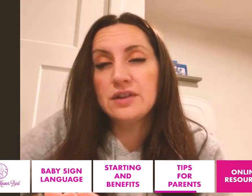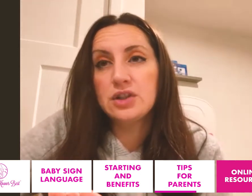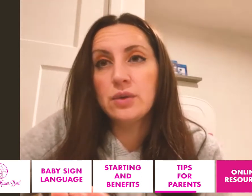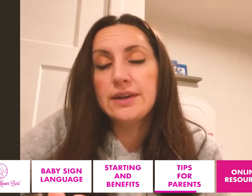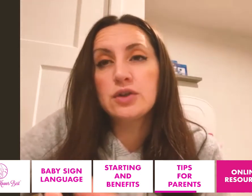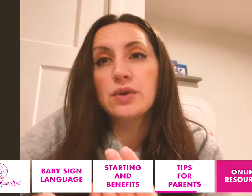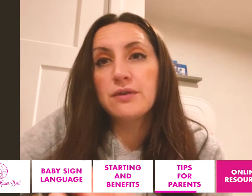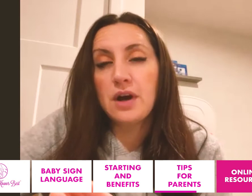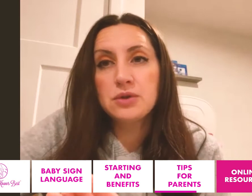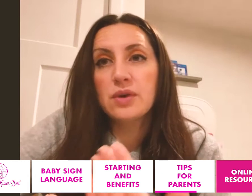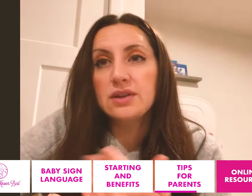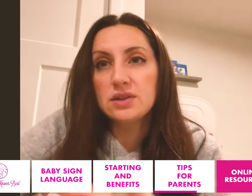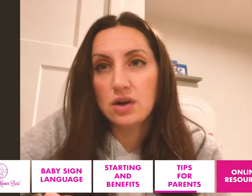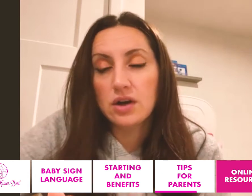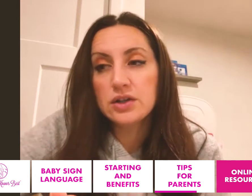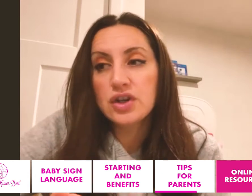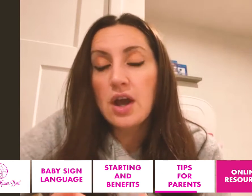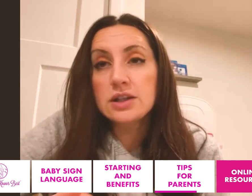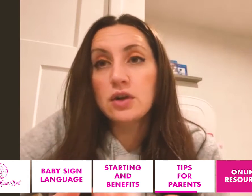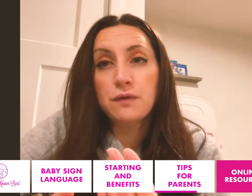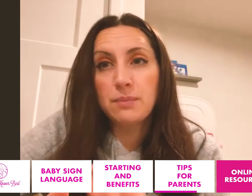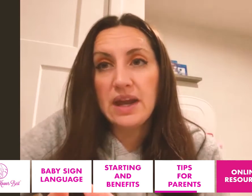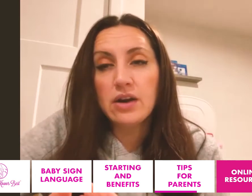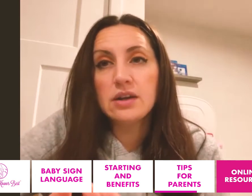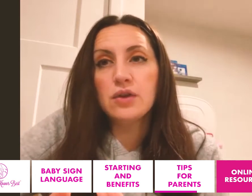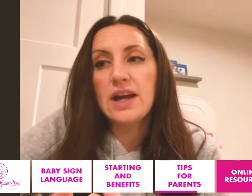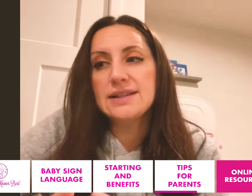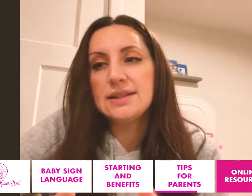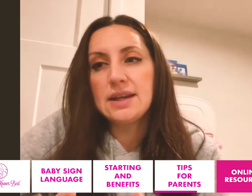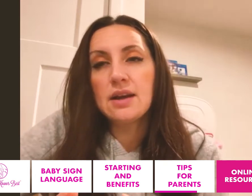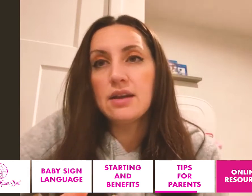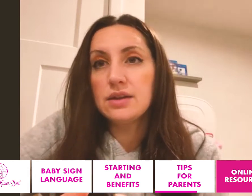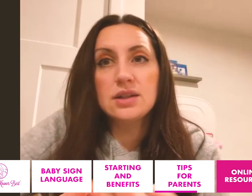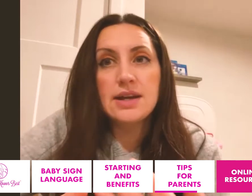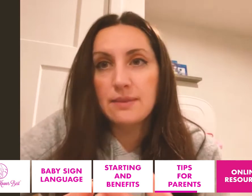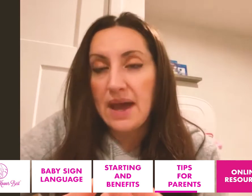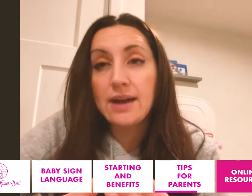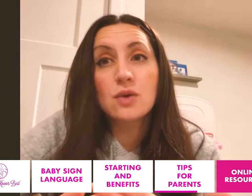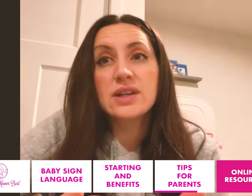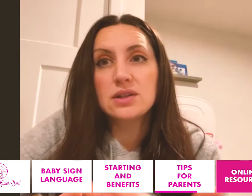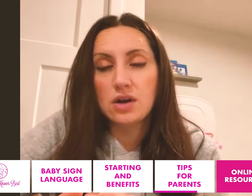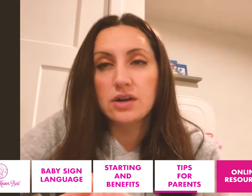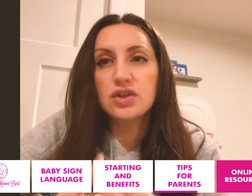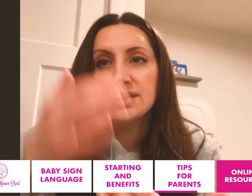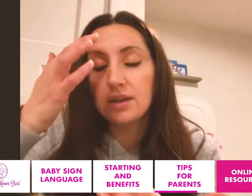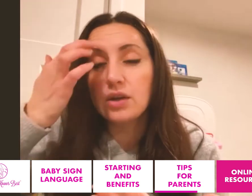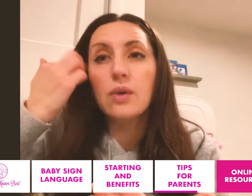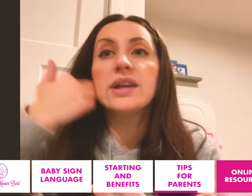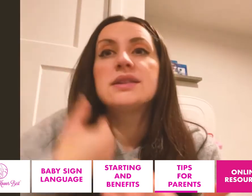to it, and don't give up, don't get discouraged. For the parent, if you're not seeing the signing back, don't get discouraged. It